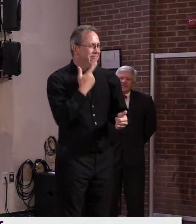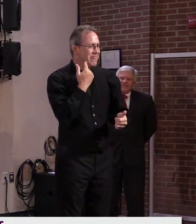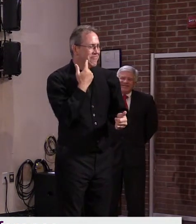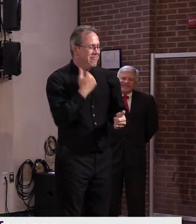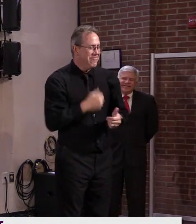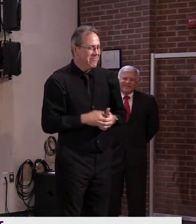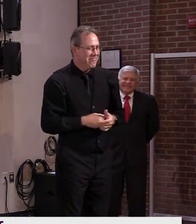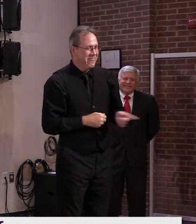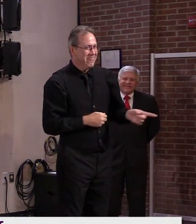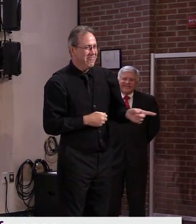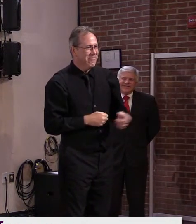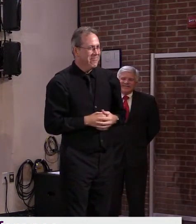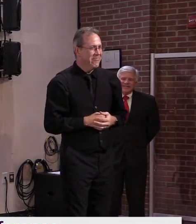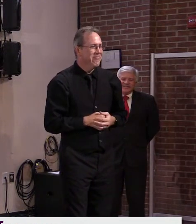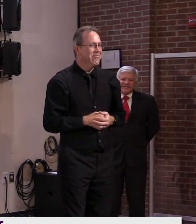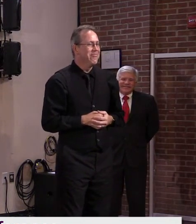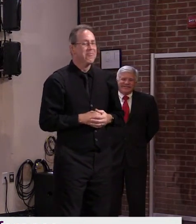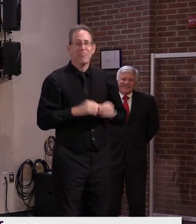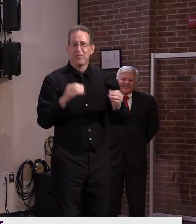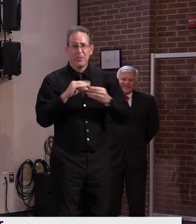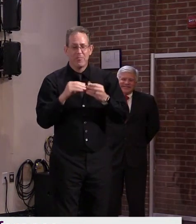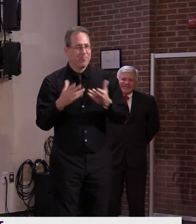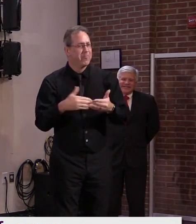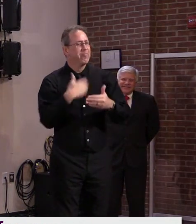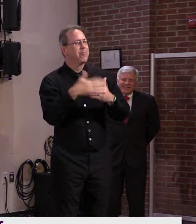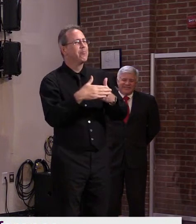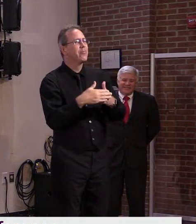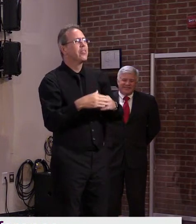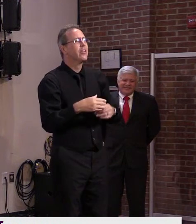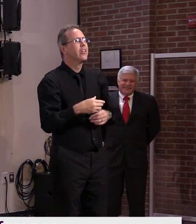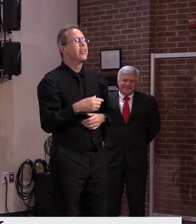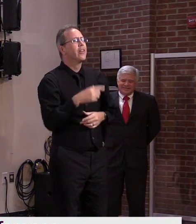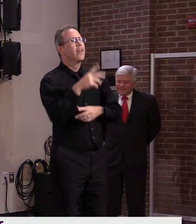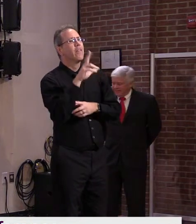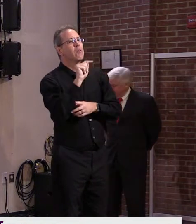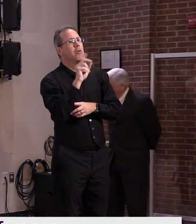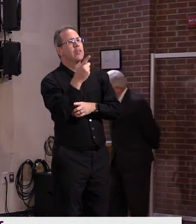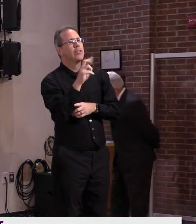All right, no Mike. We'll go to Aditi, VT Digger.